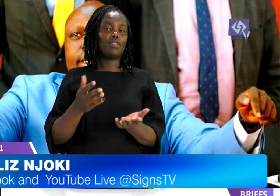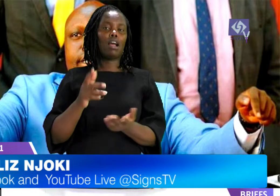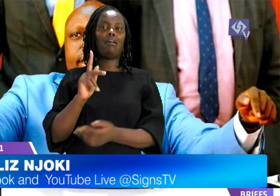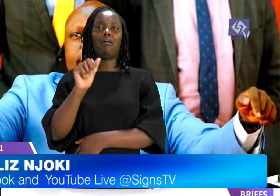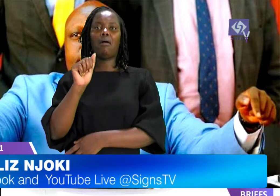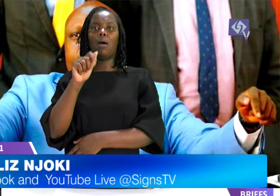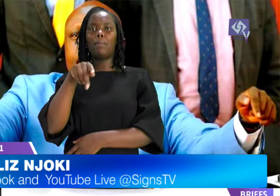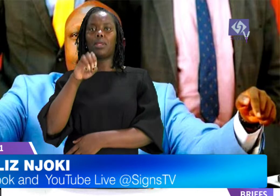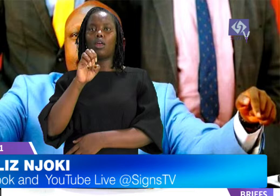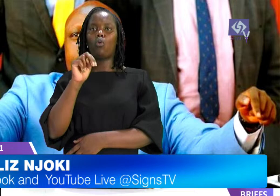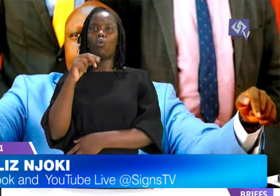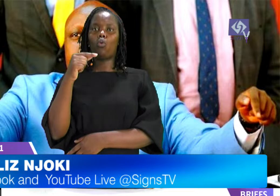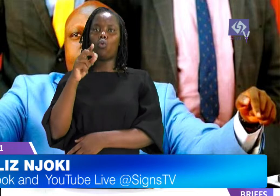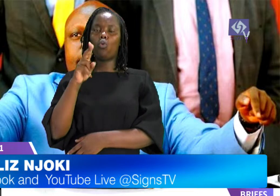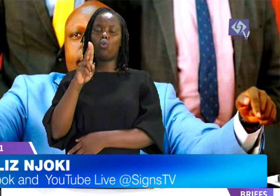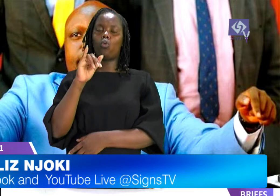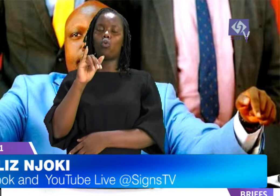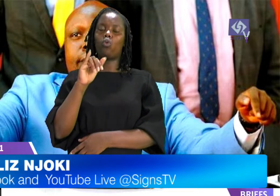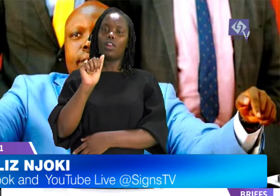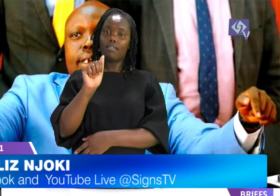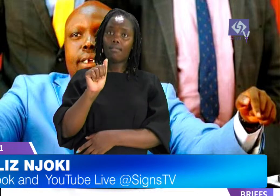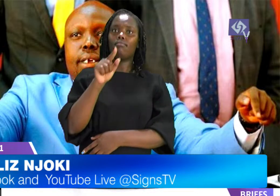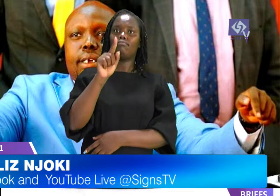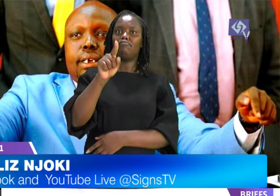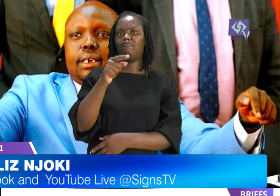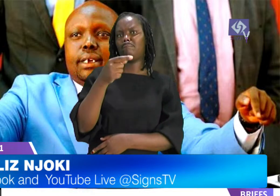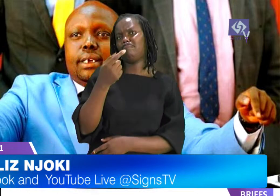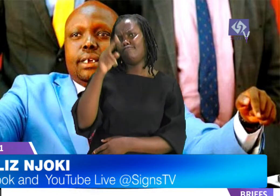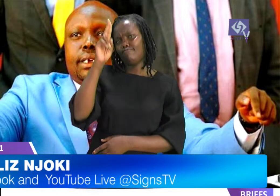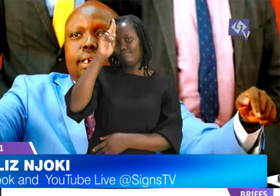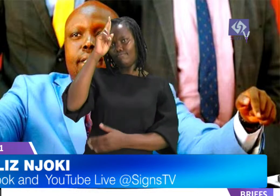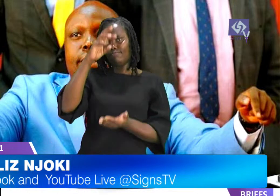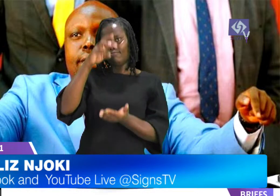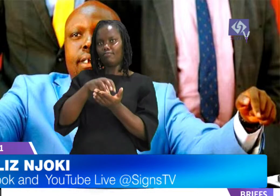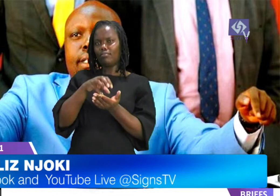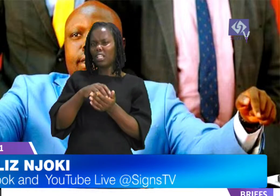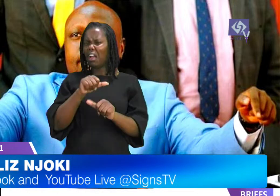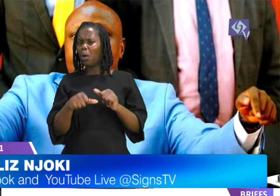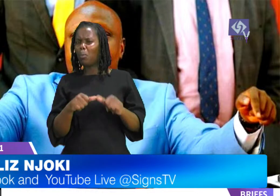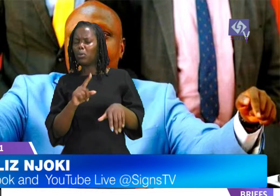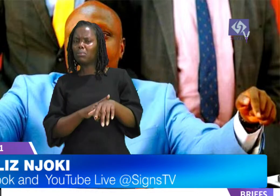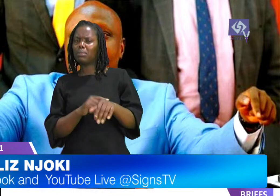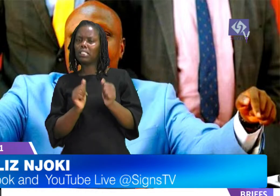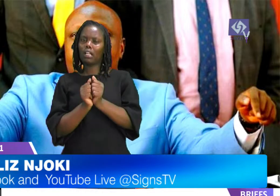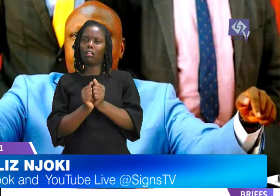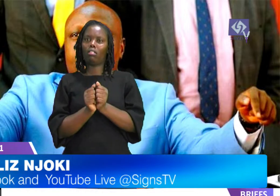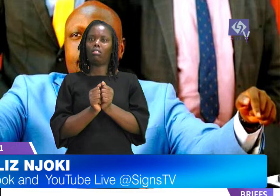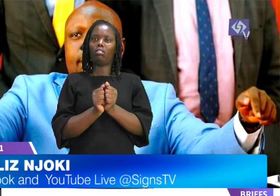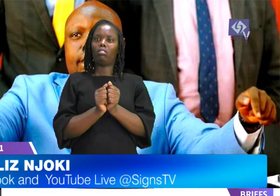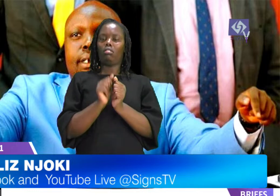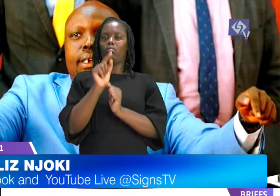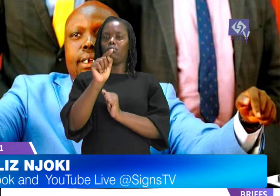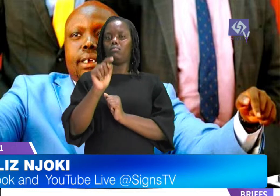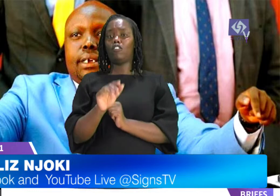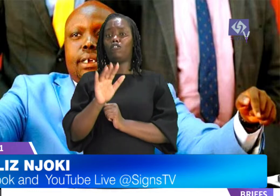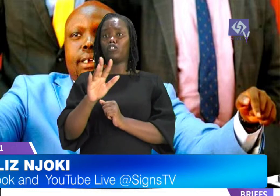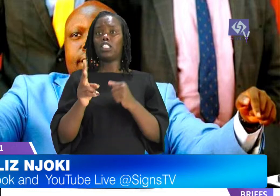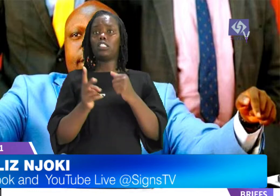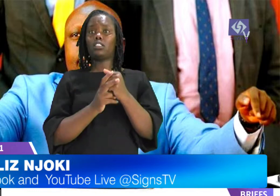his supporters, his lawyer Jackson Kimani, and a section of members of the West Pokot